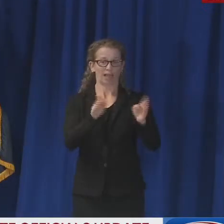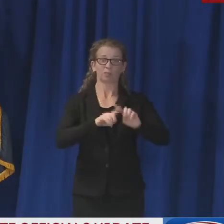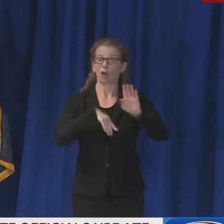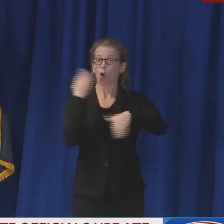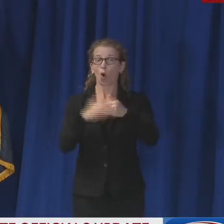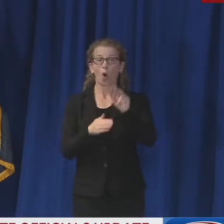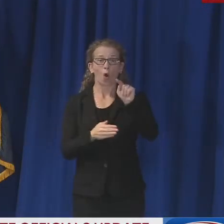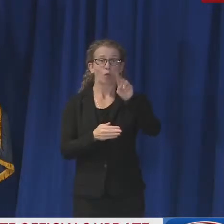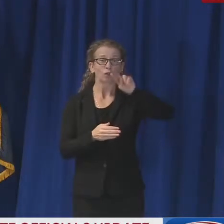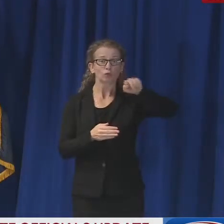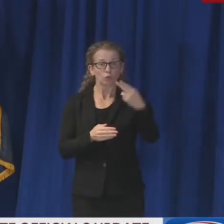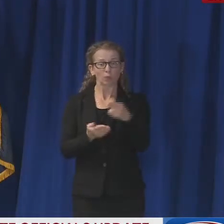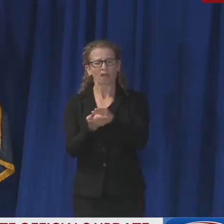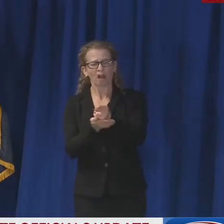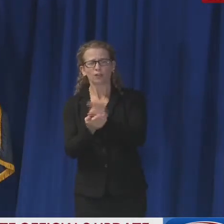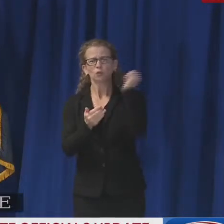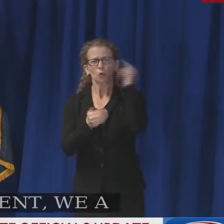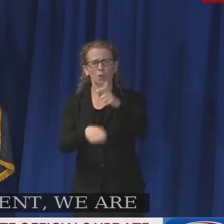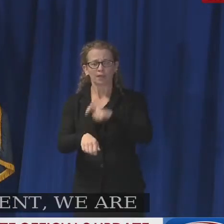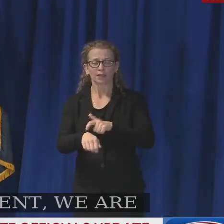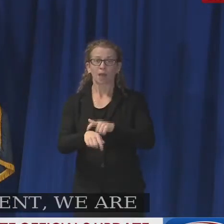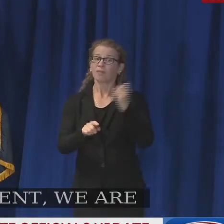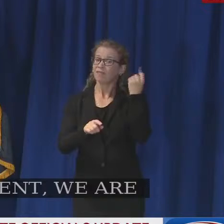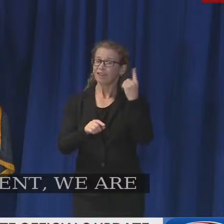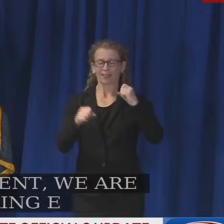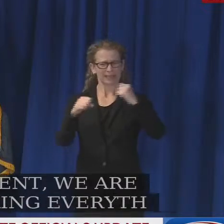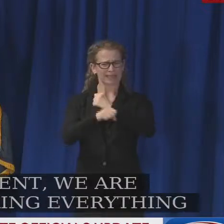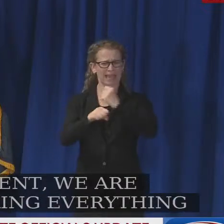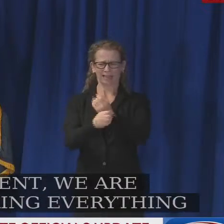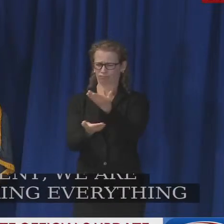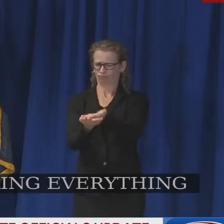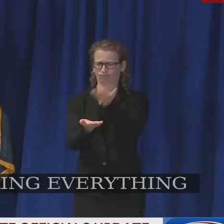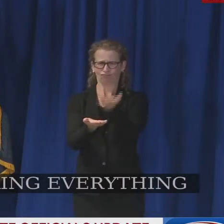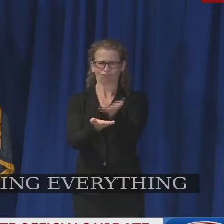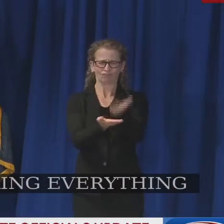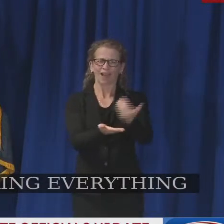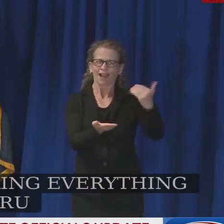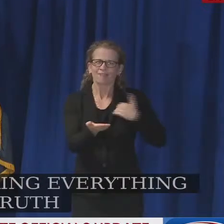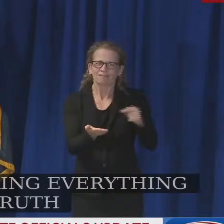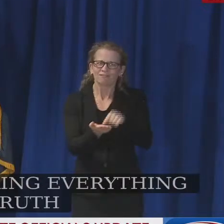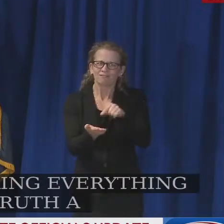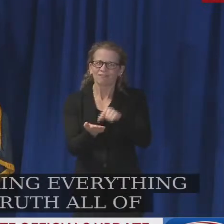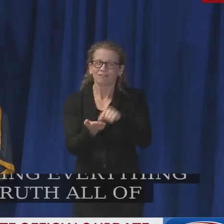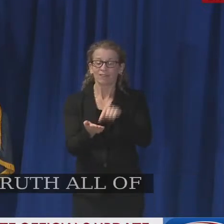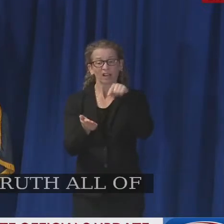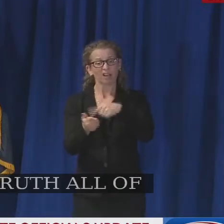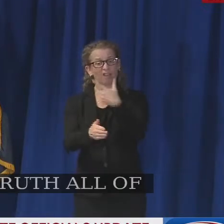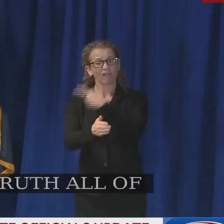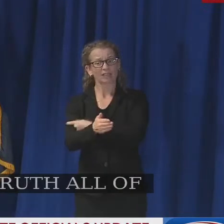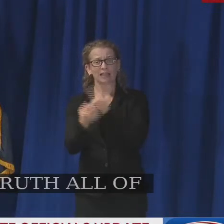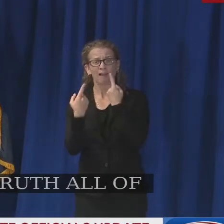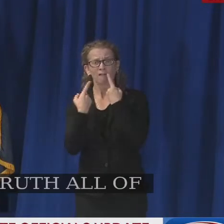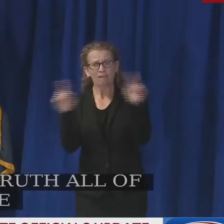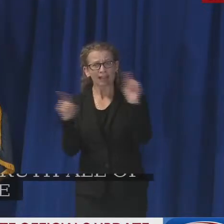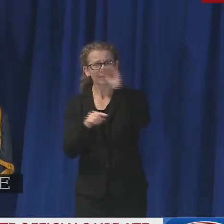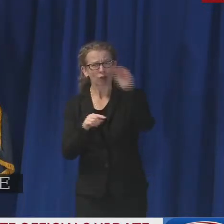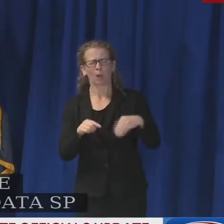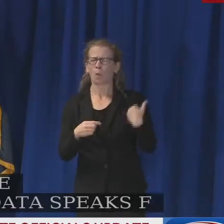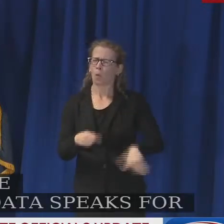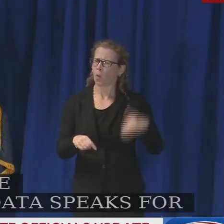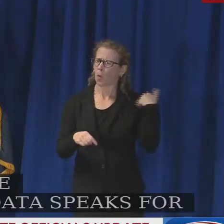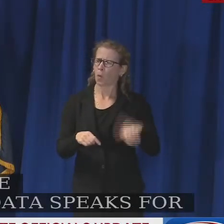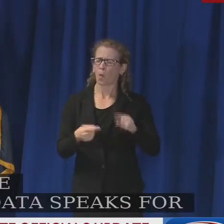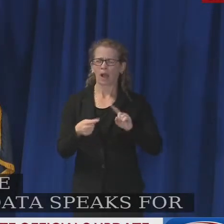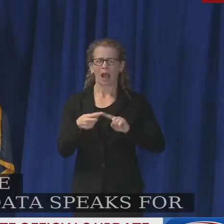time, all the information. The data speaks for itself. I mean, it really does. When you look at the effectiveness of the vaccine and the lack of, I